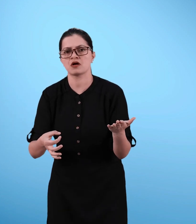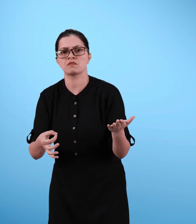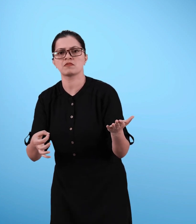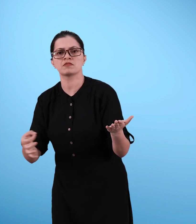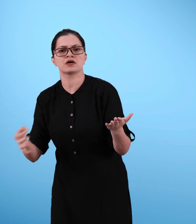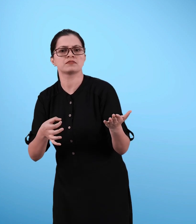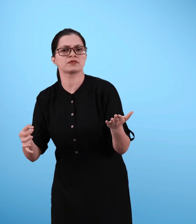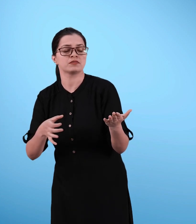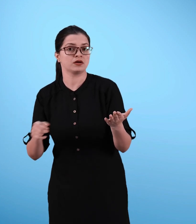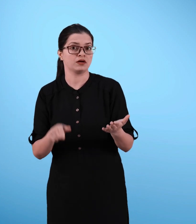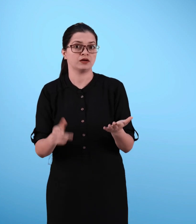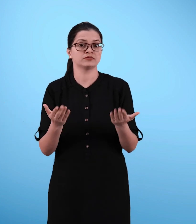Page 19.